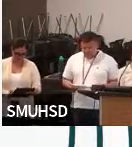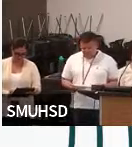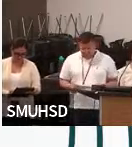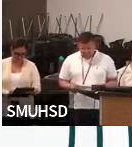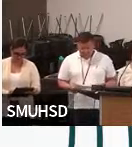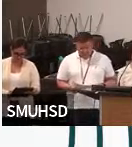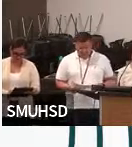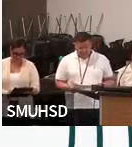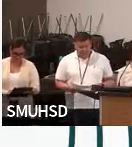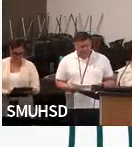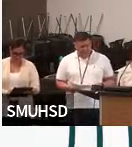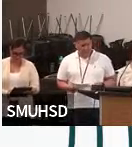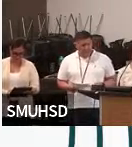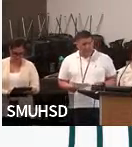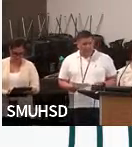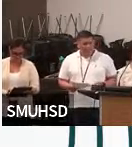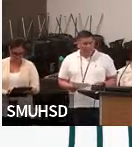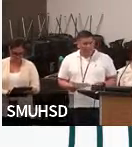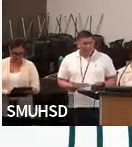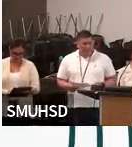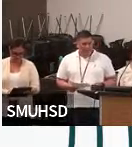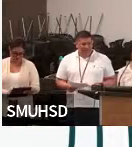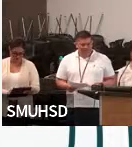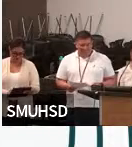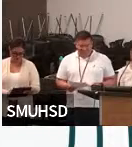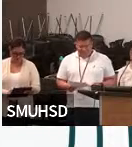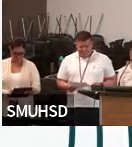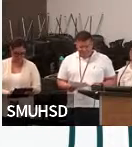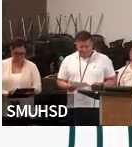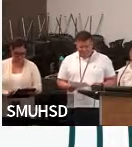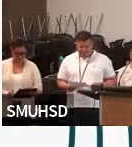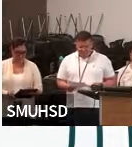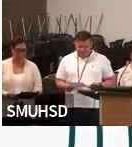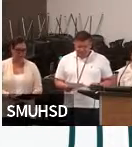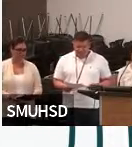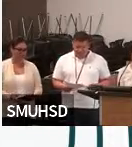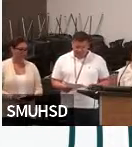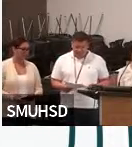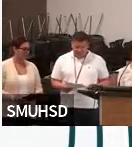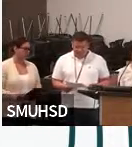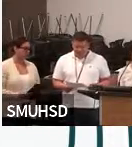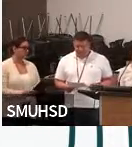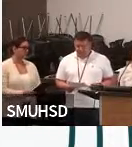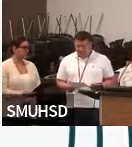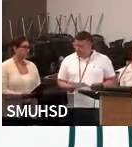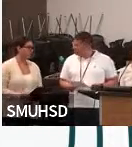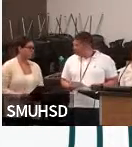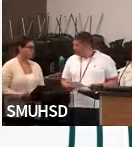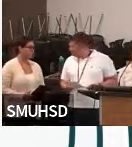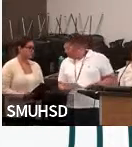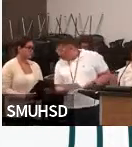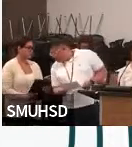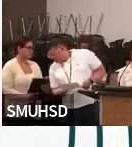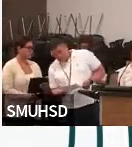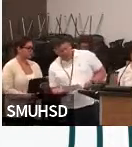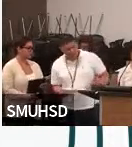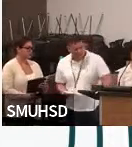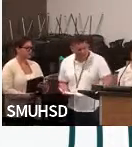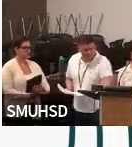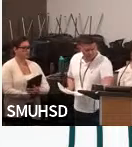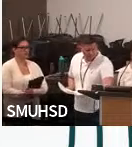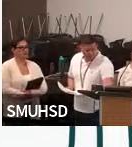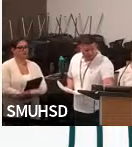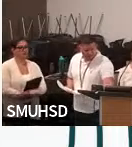attendance technicians, and family engagement coordinators. For parents and caregivers, we offer a